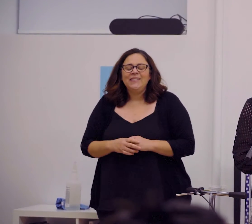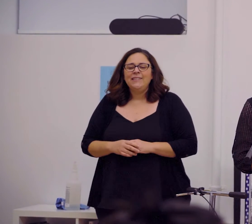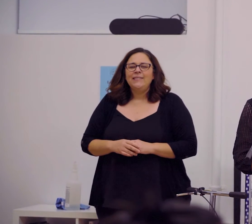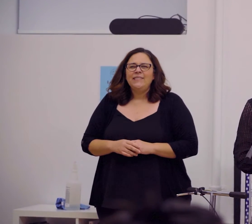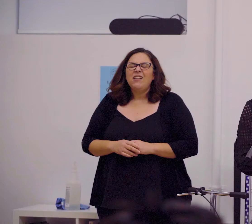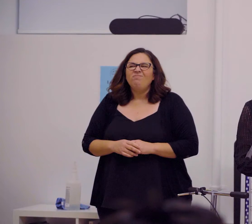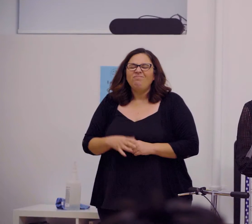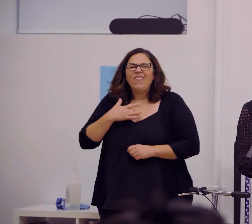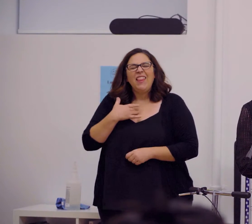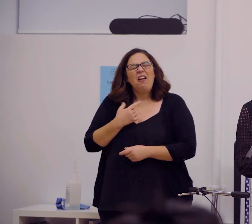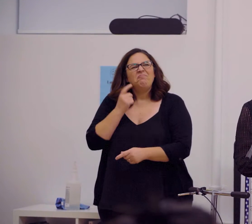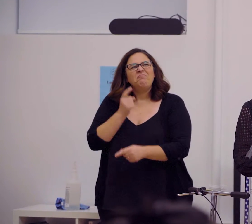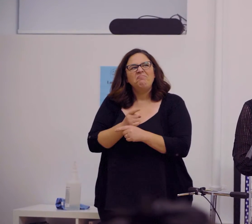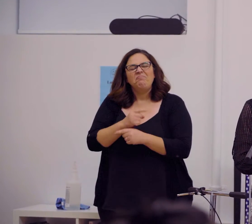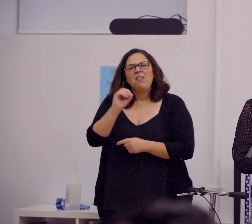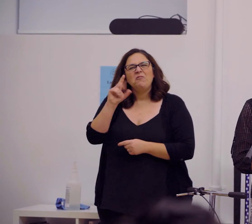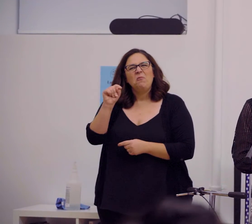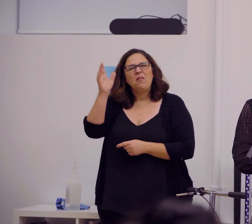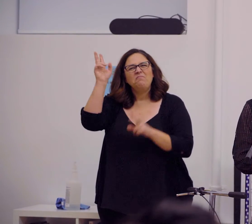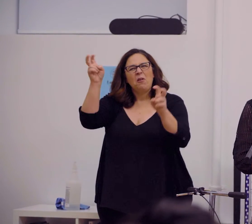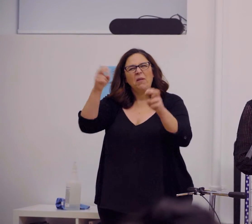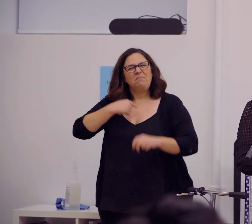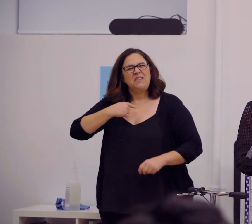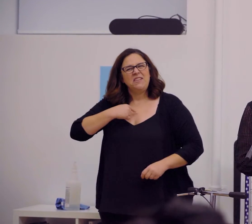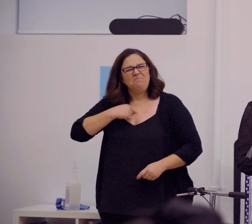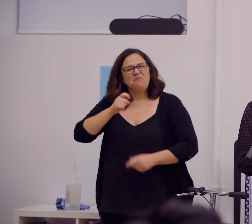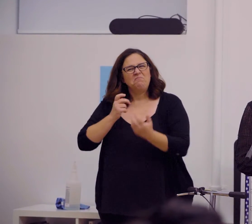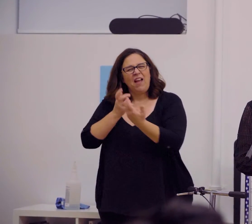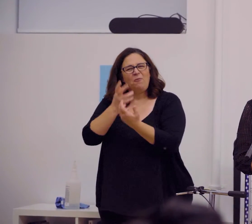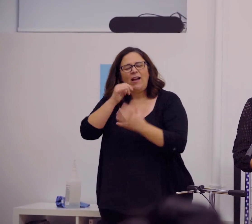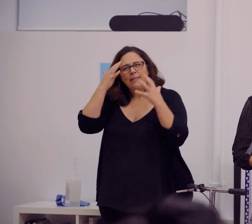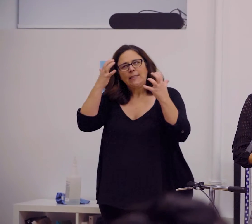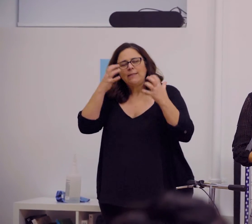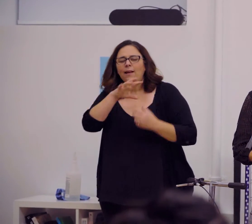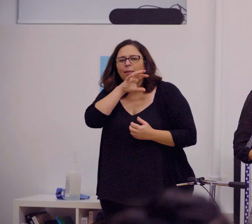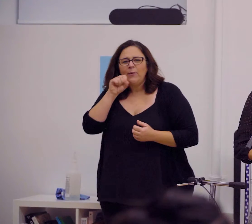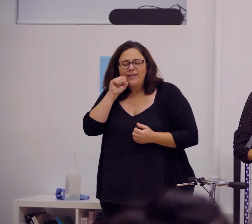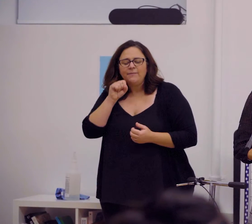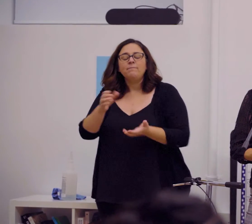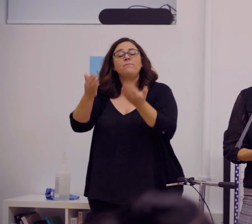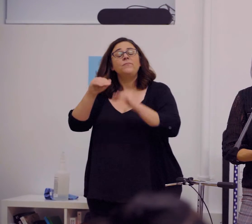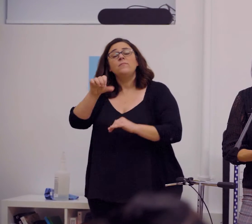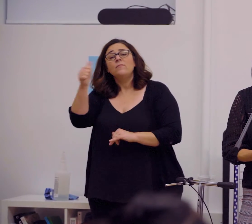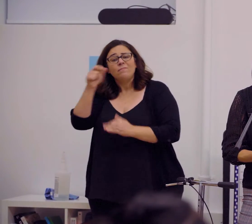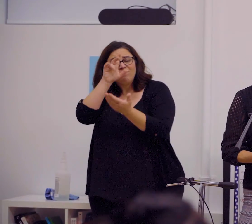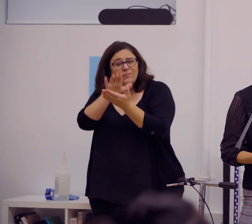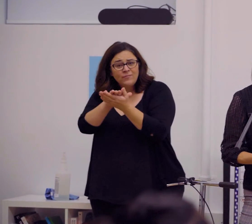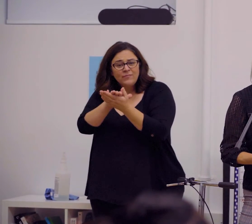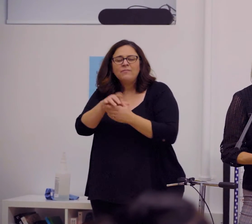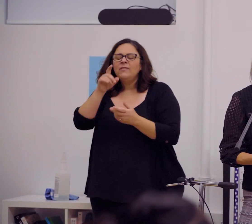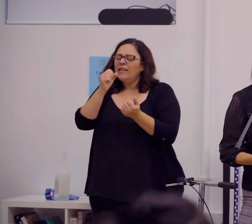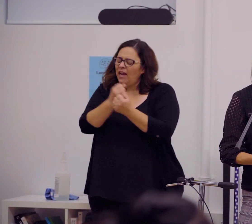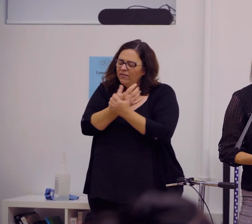sort of tells me that I guess I was supposed to be the speaker for October. So it also then ties to something else that I believe in, which is that